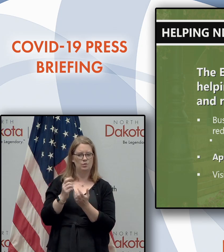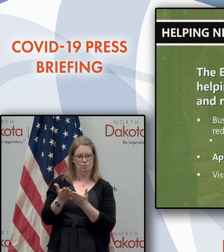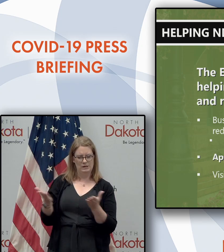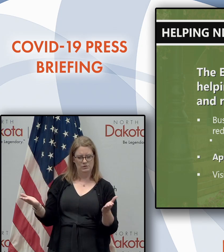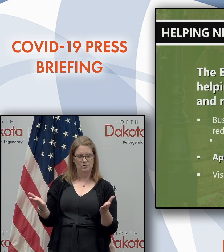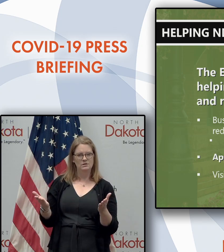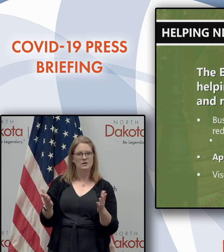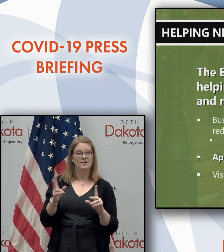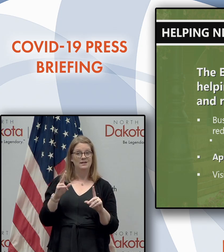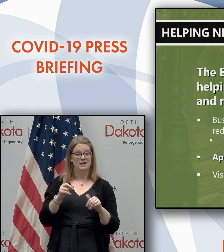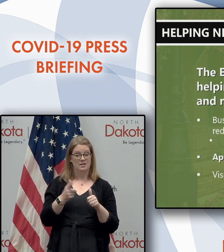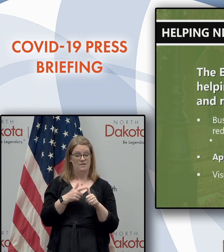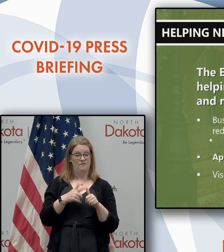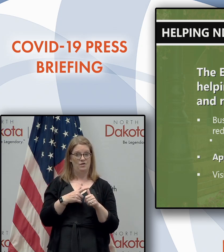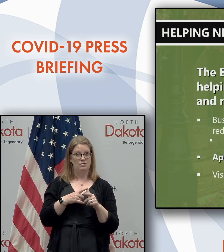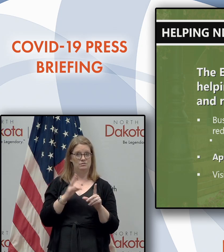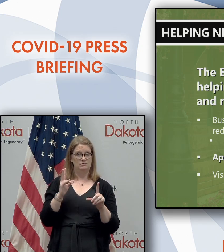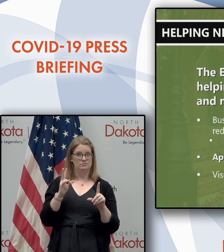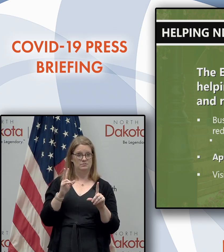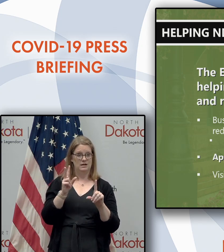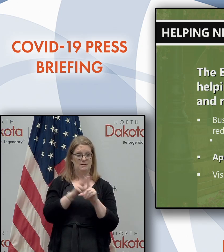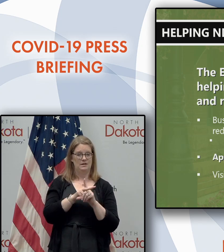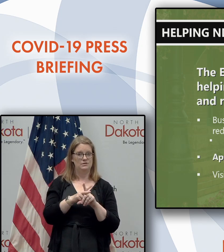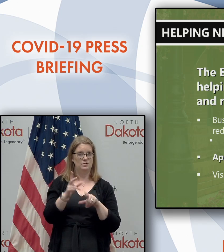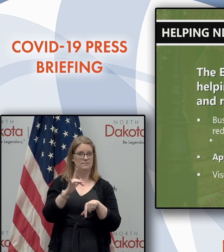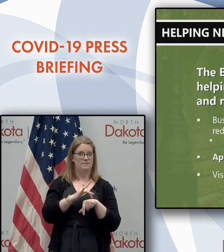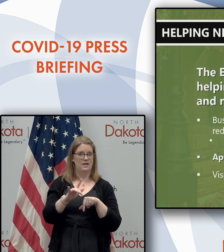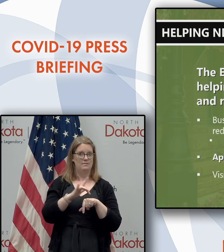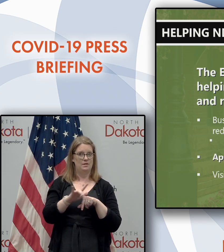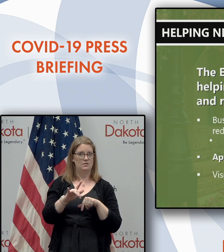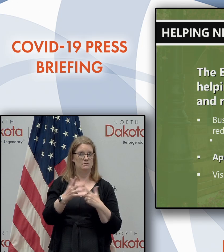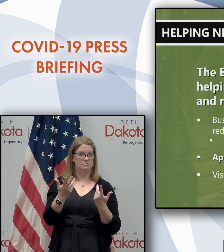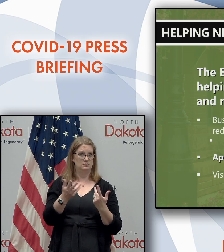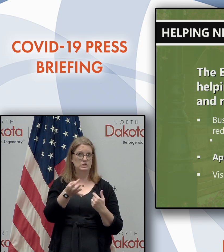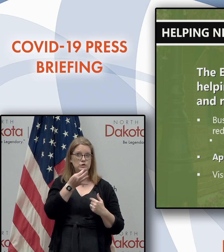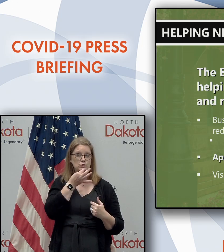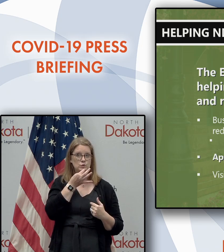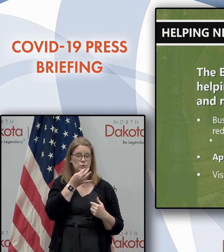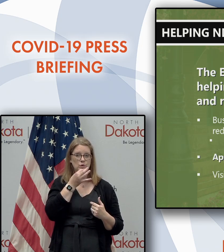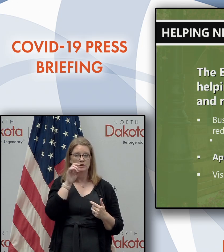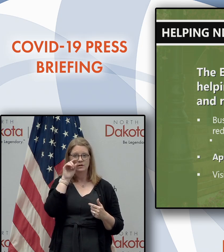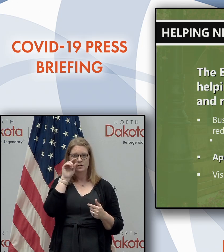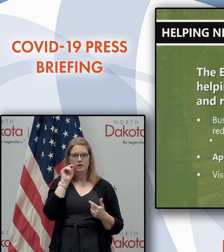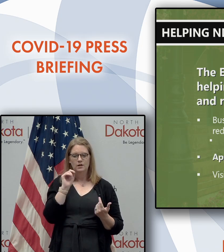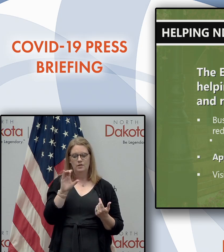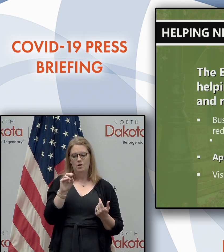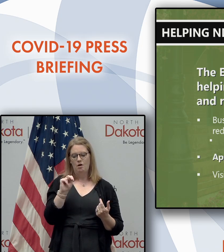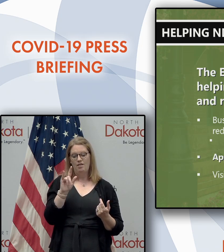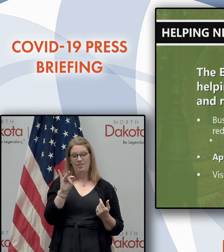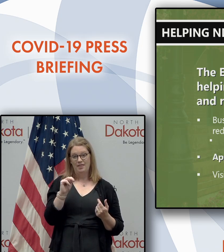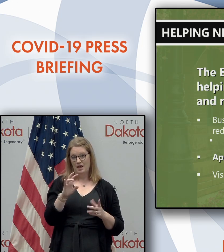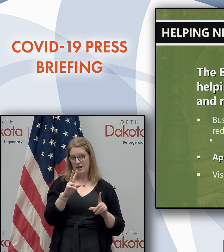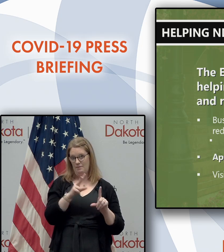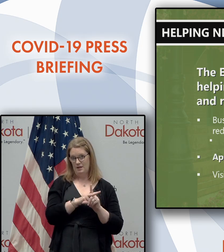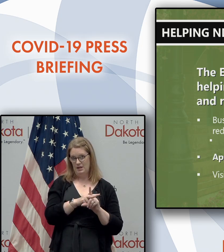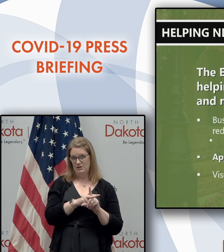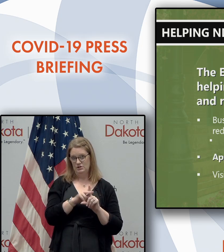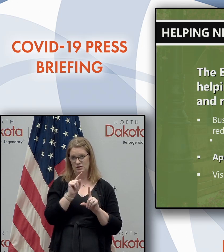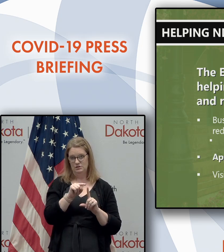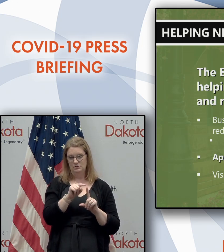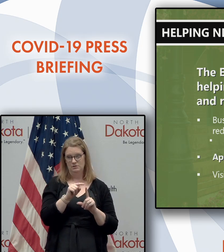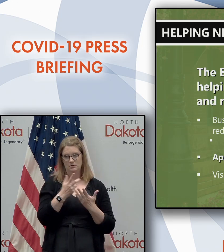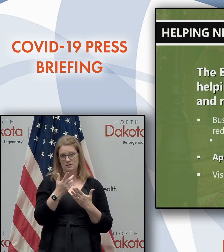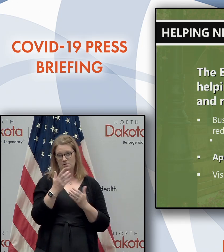applications for the first round will be made soon, as in the website where the online applications is targeted for